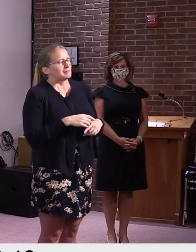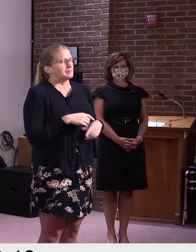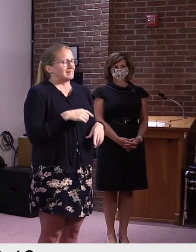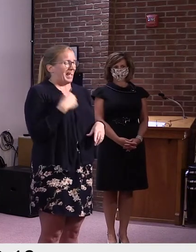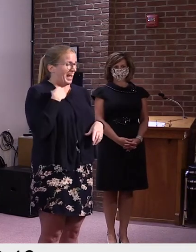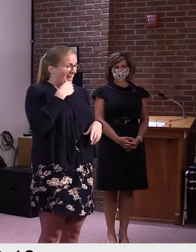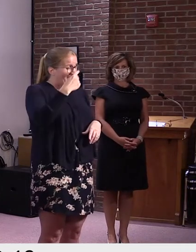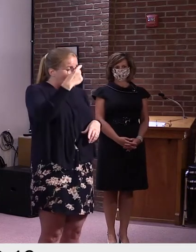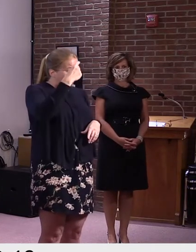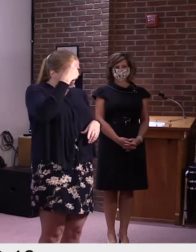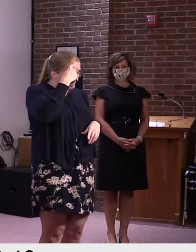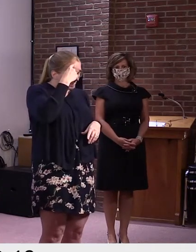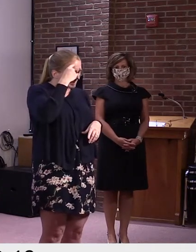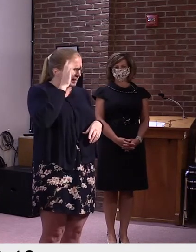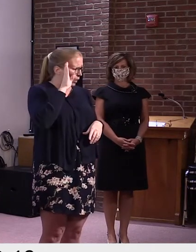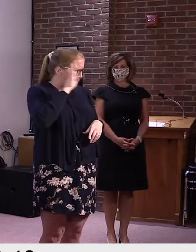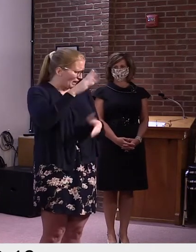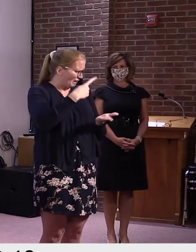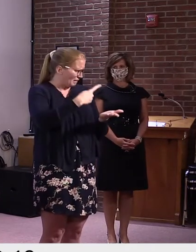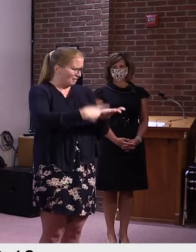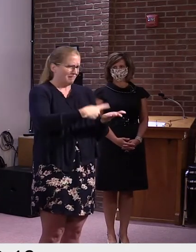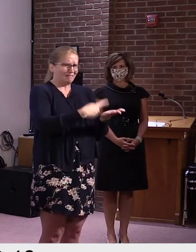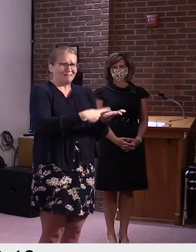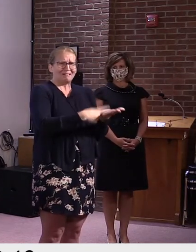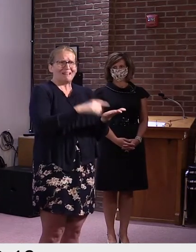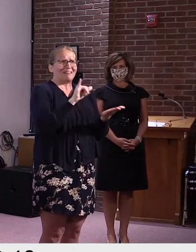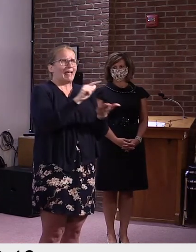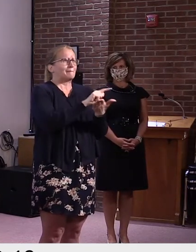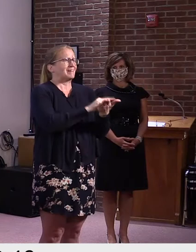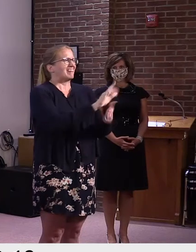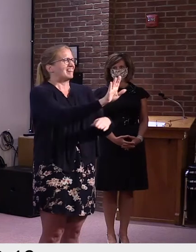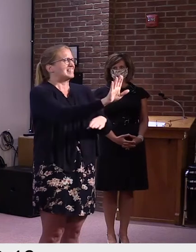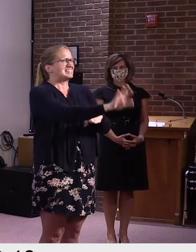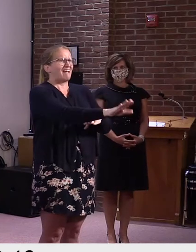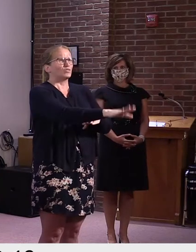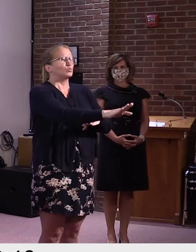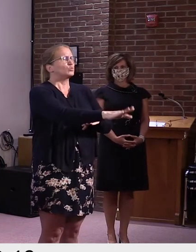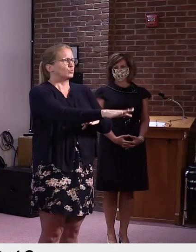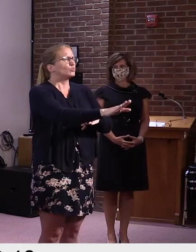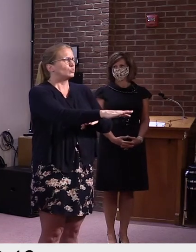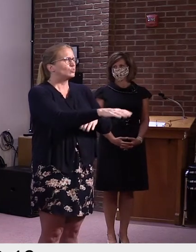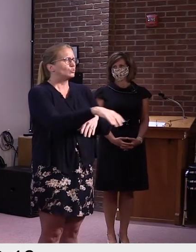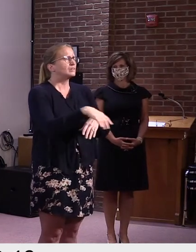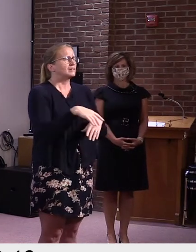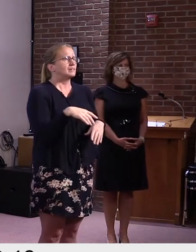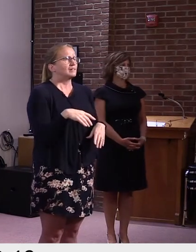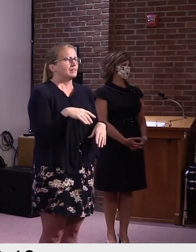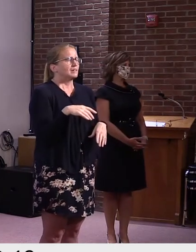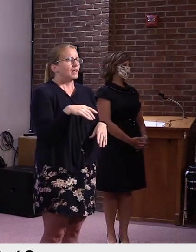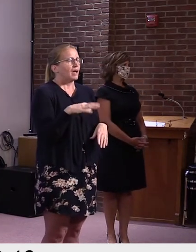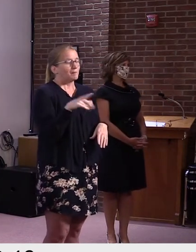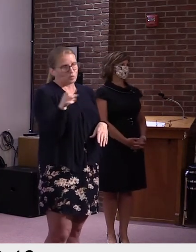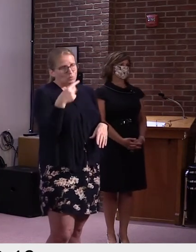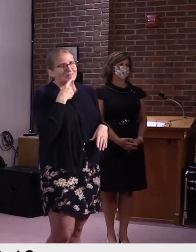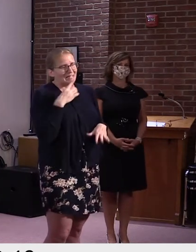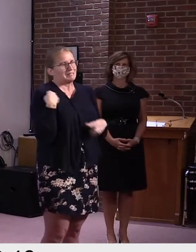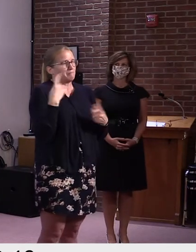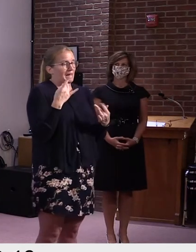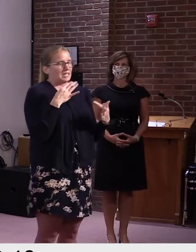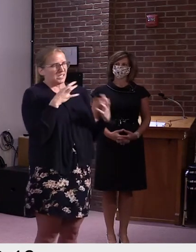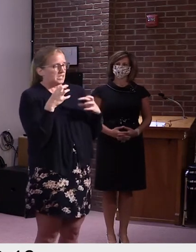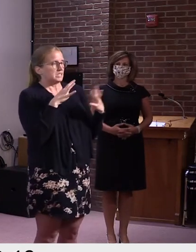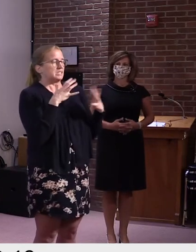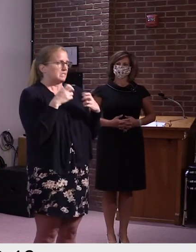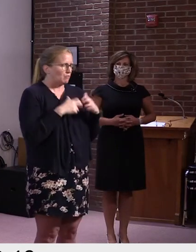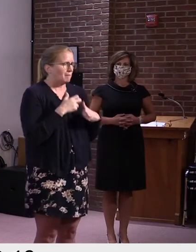believe they're going to be debating this this bill this afternoon. There was, it's a bumpy road, as you described. I